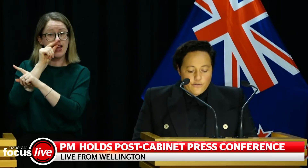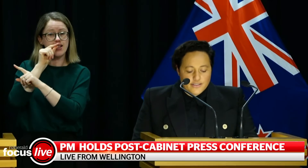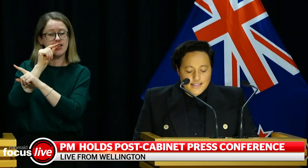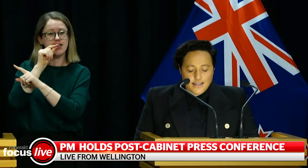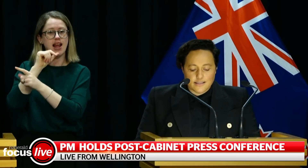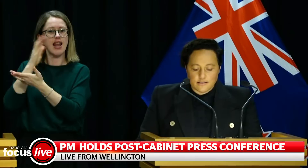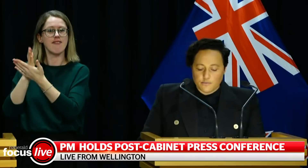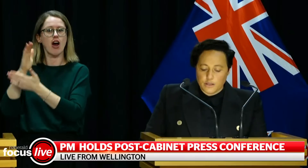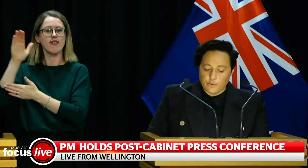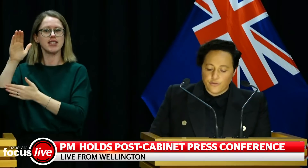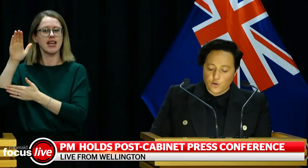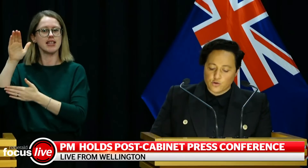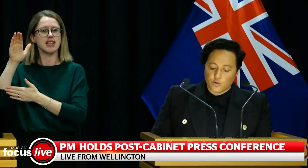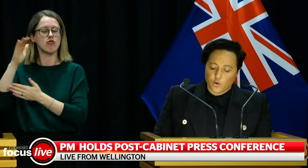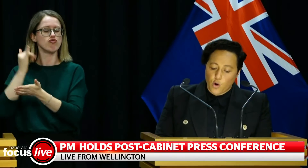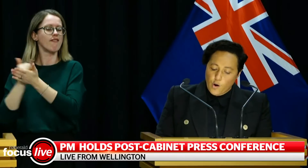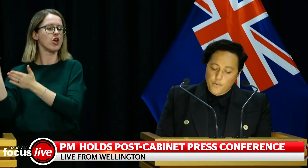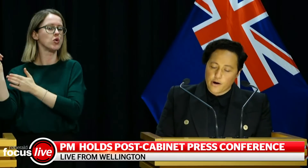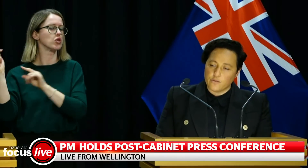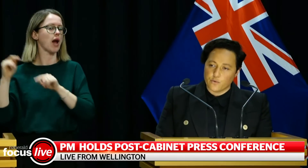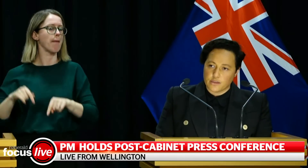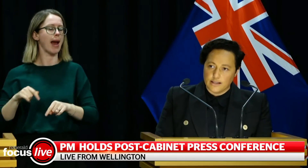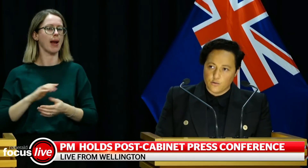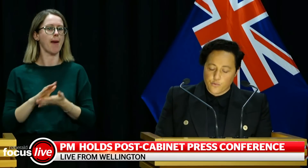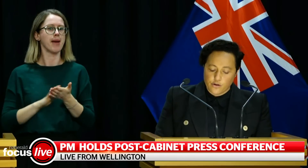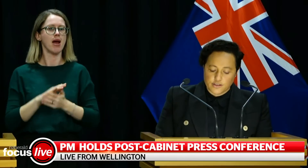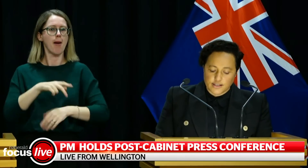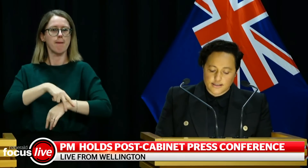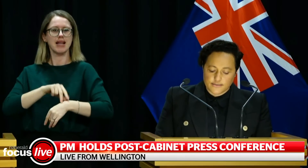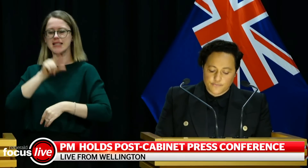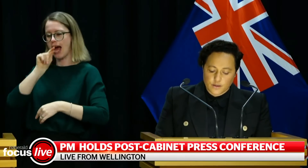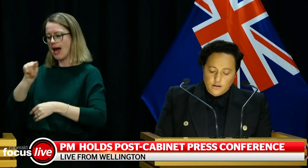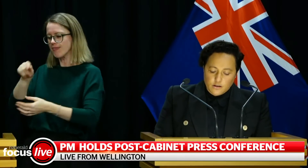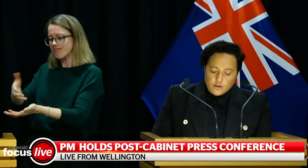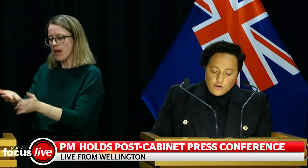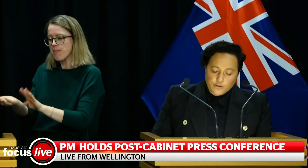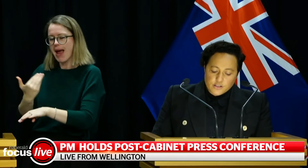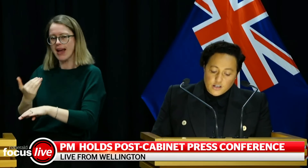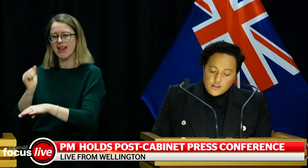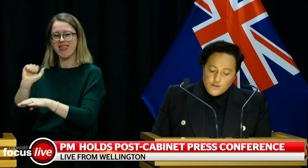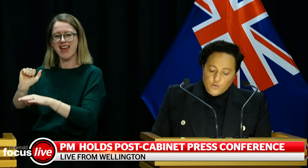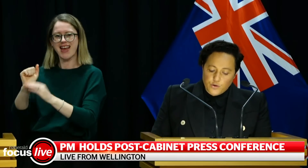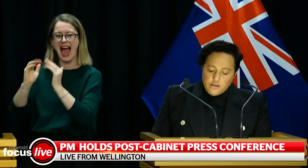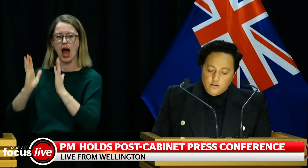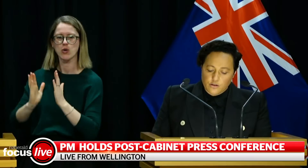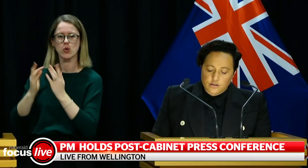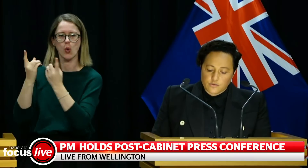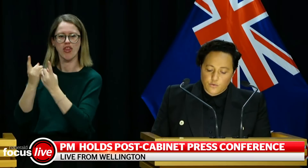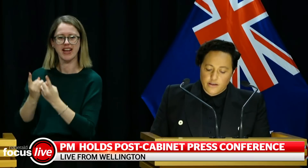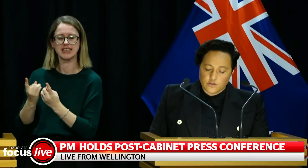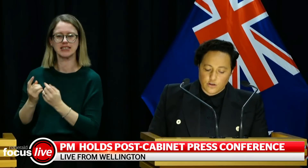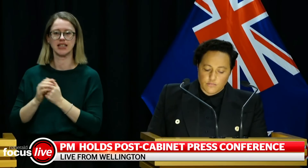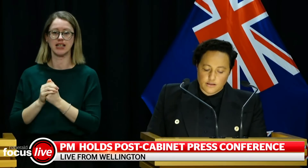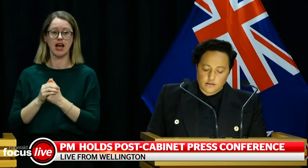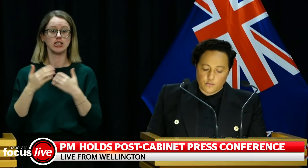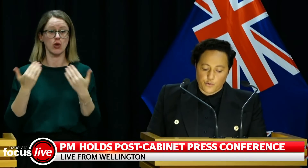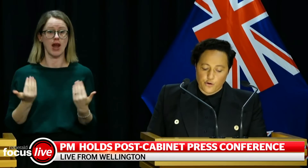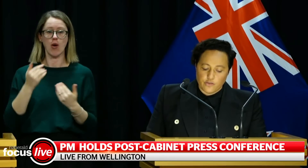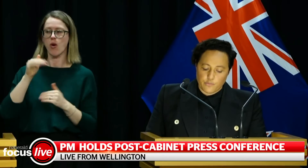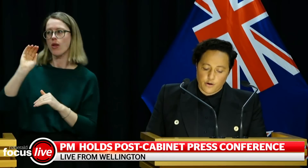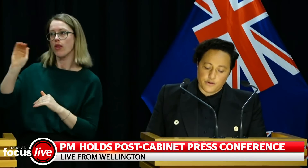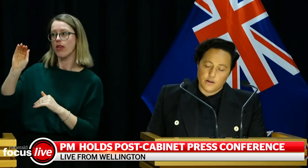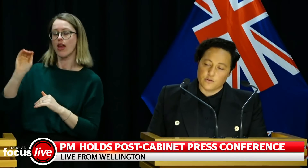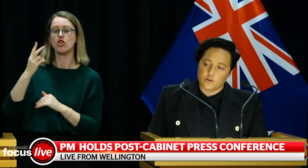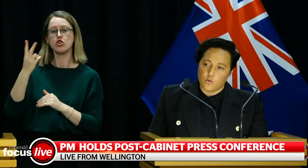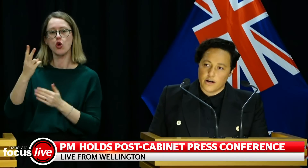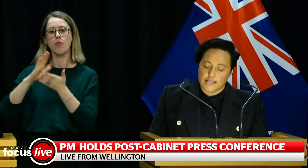they are overseas and simply refuse to cooperate with the legal process. Those issued with the notice will have 2 months to prove